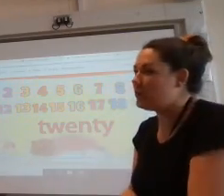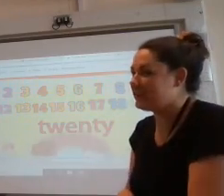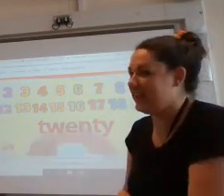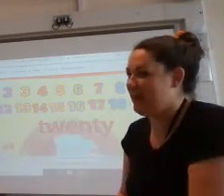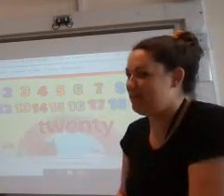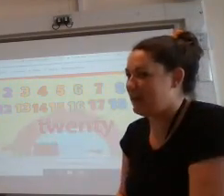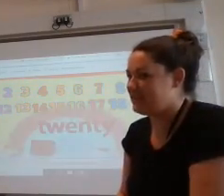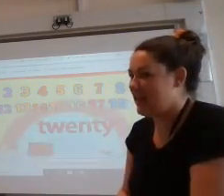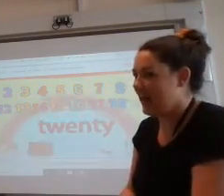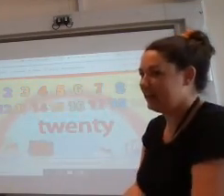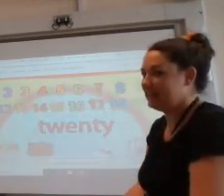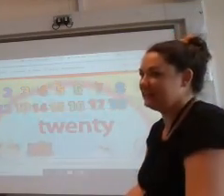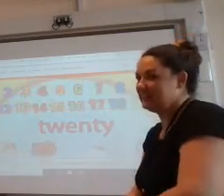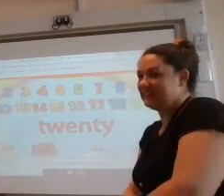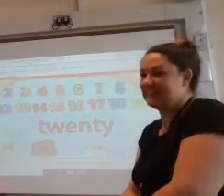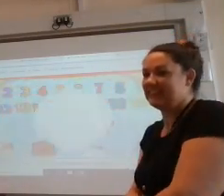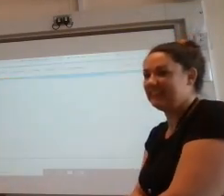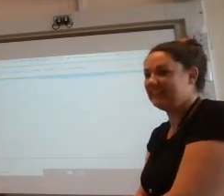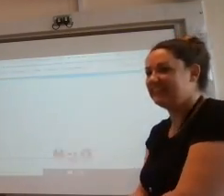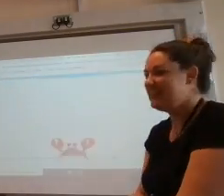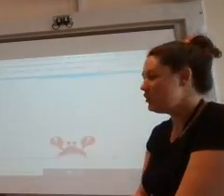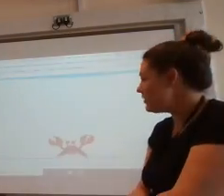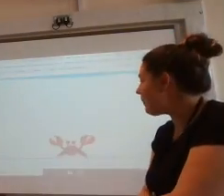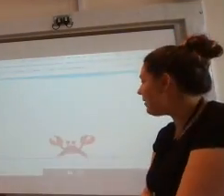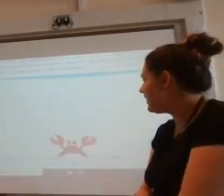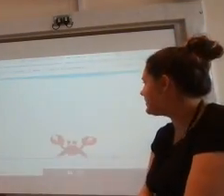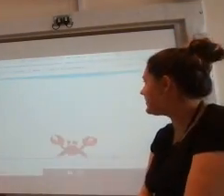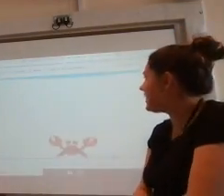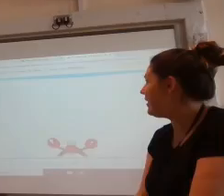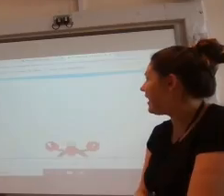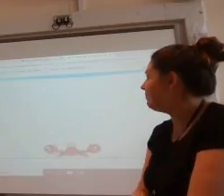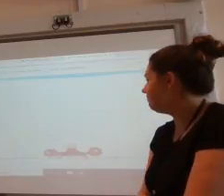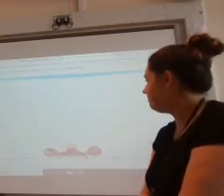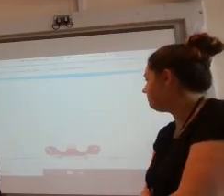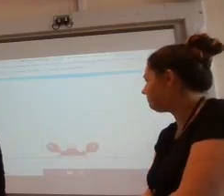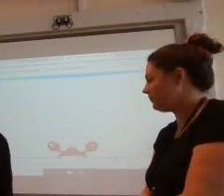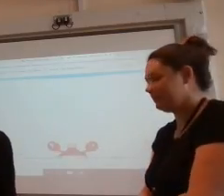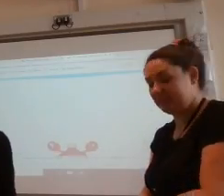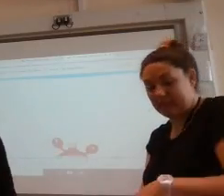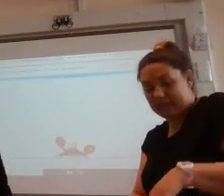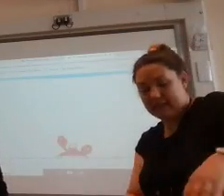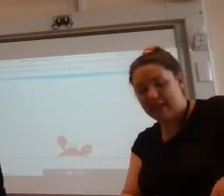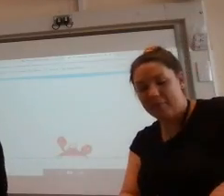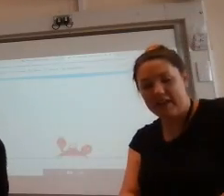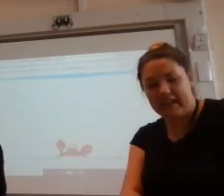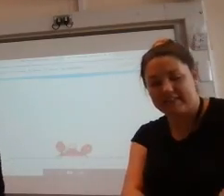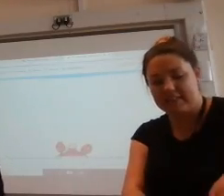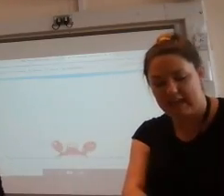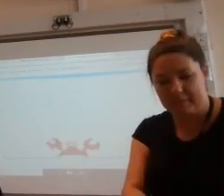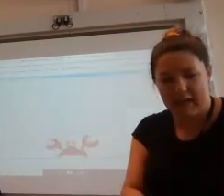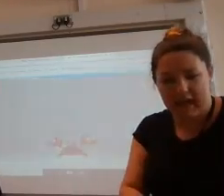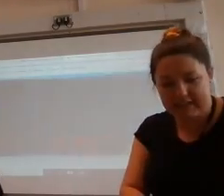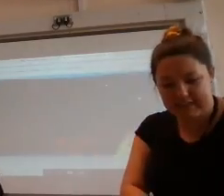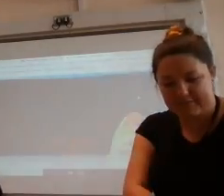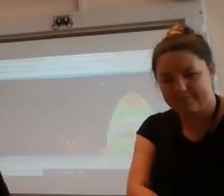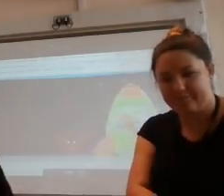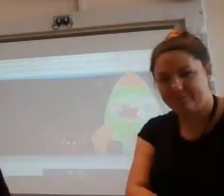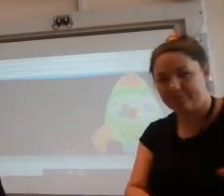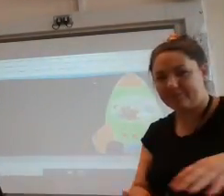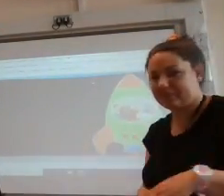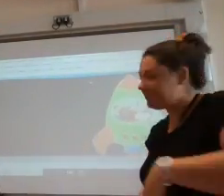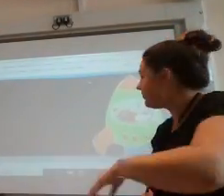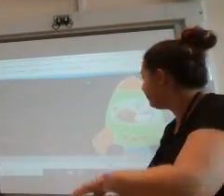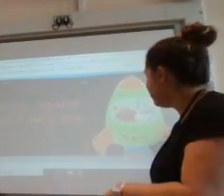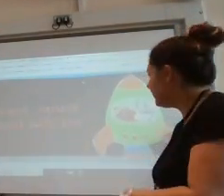Outstanding! Let's count again even faster.